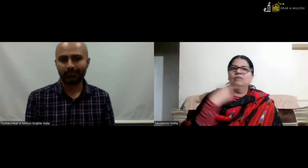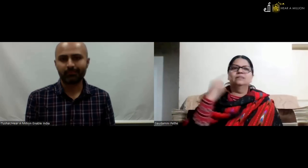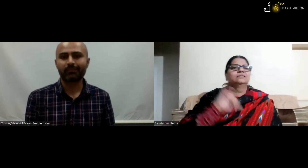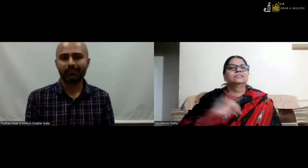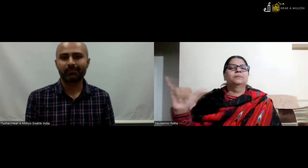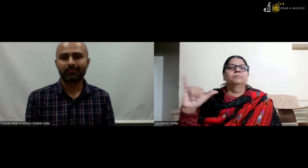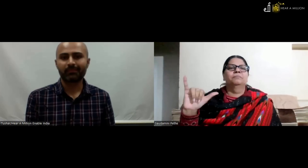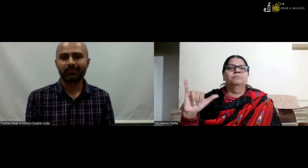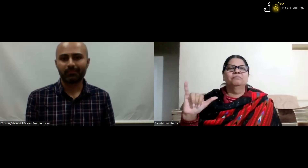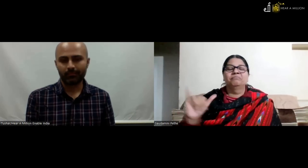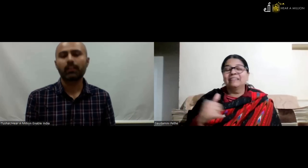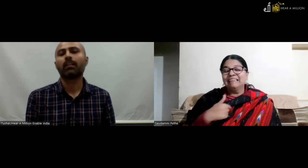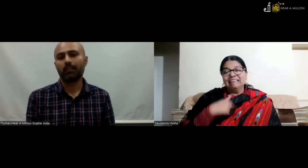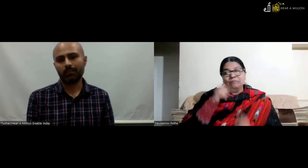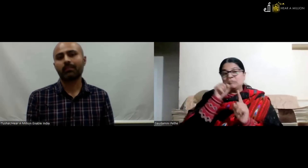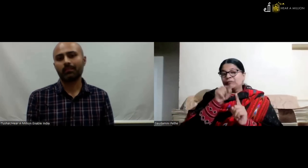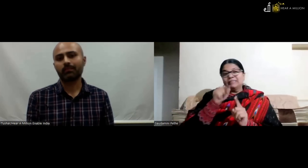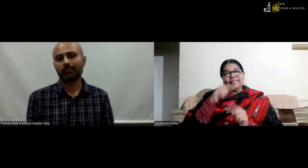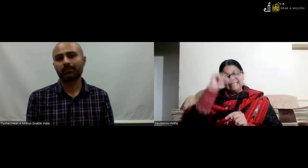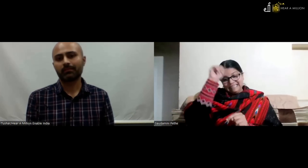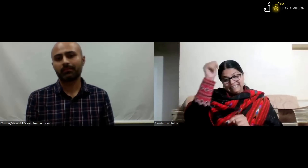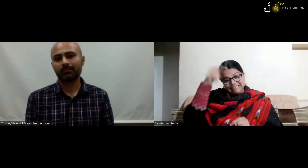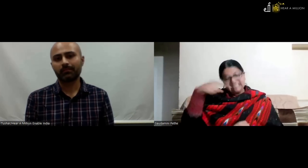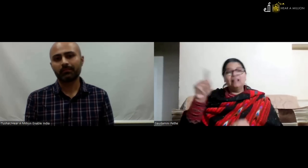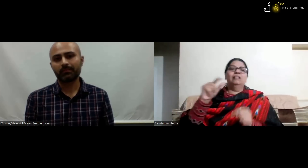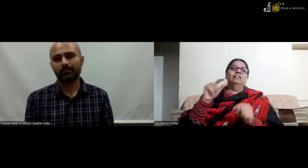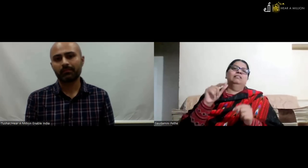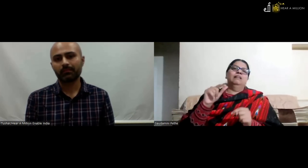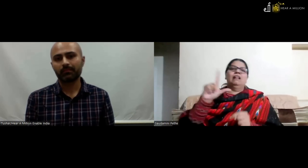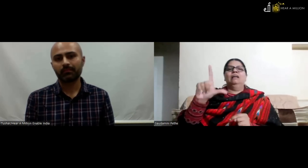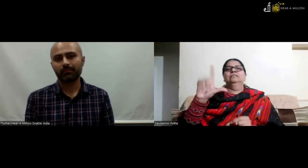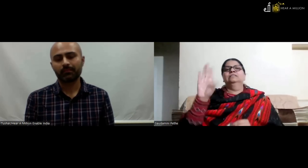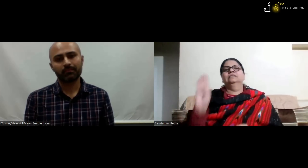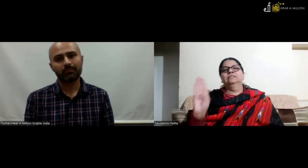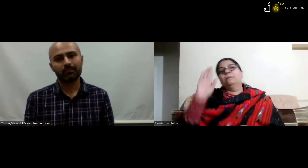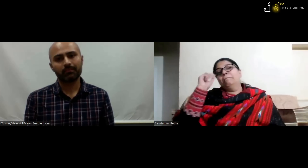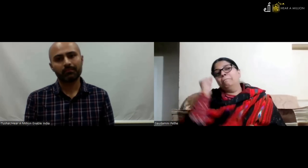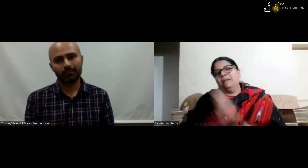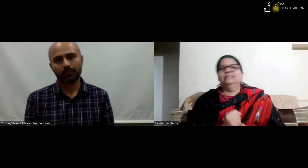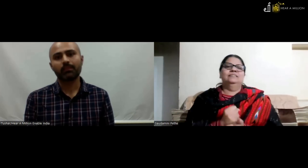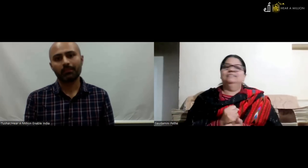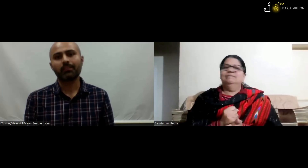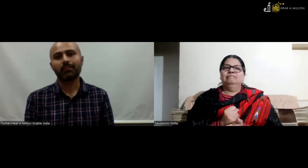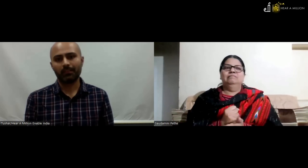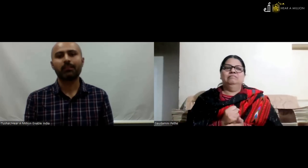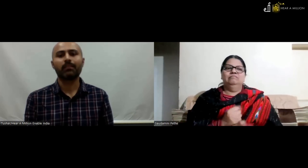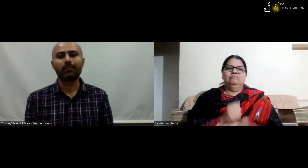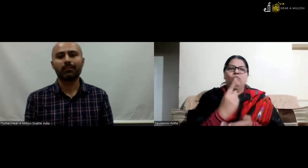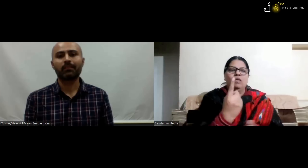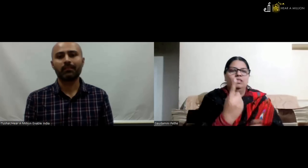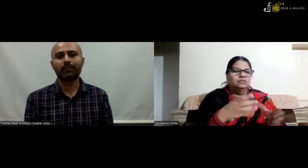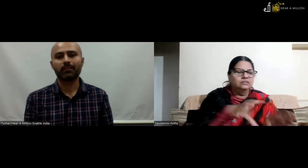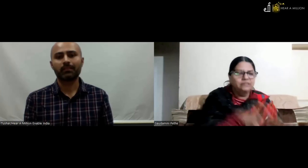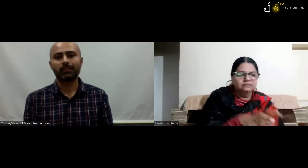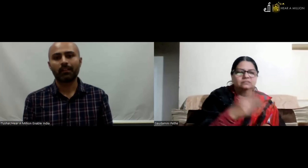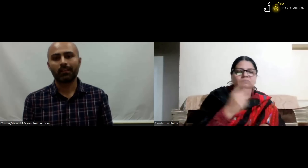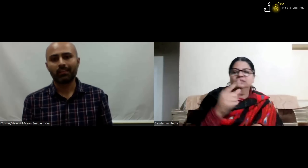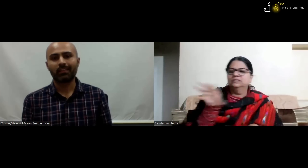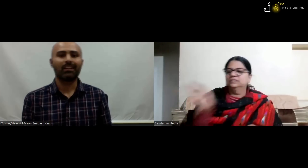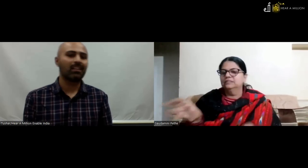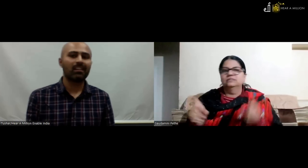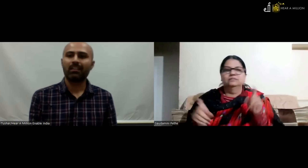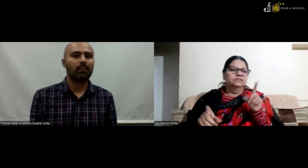accessibility, we should get the license. We should be treated at par and equally. So license